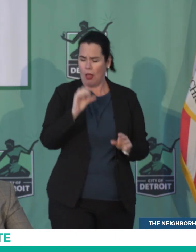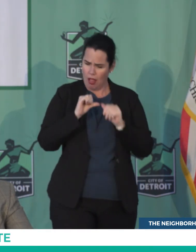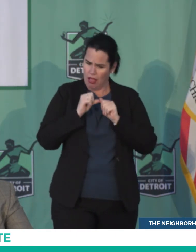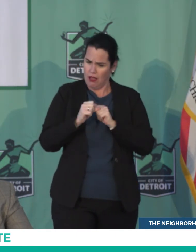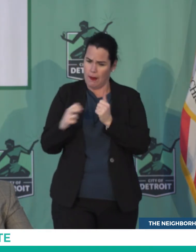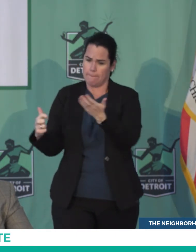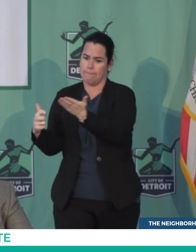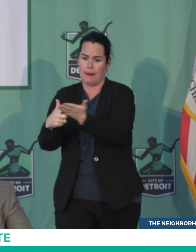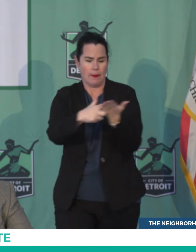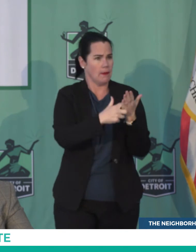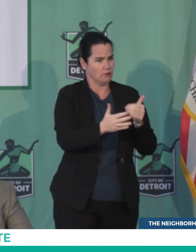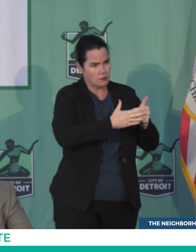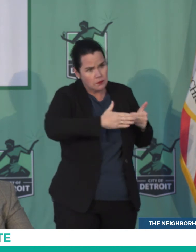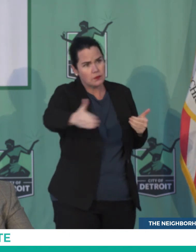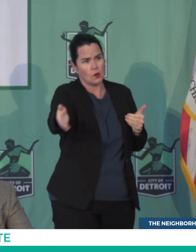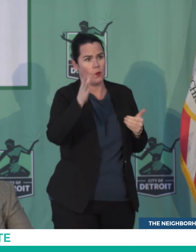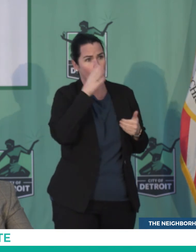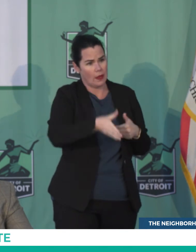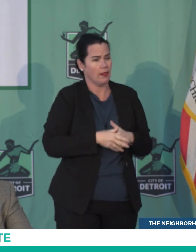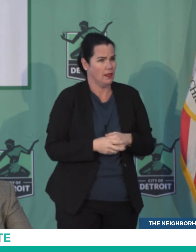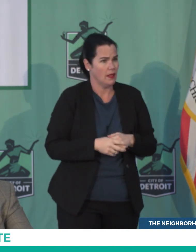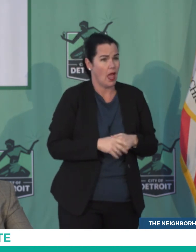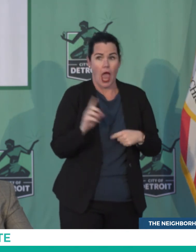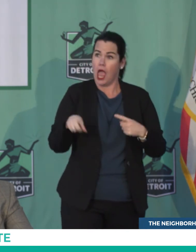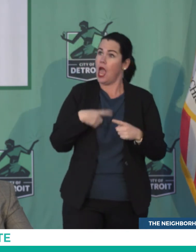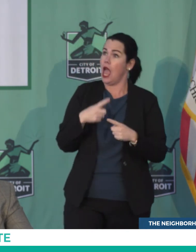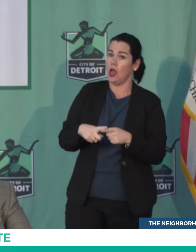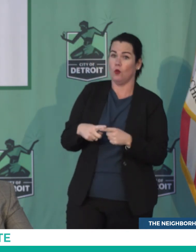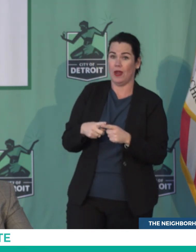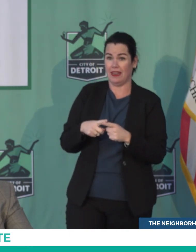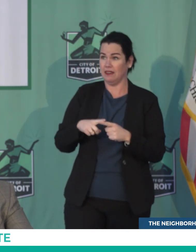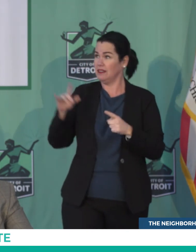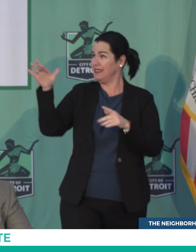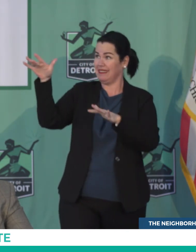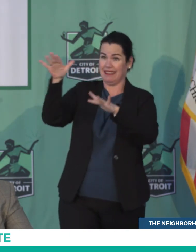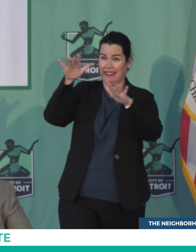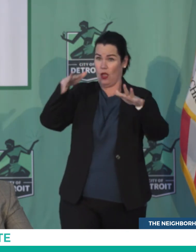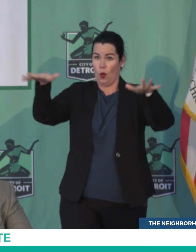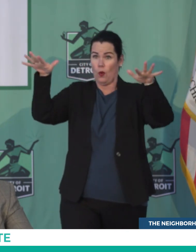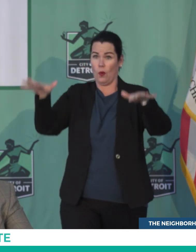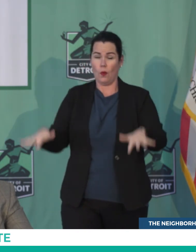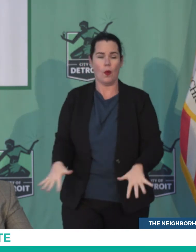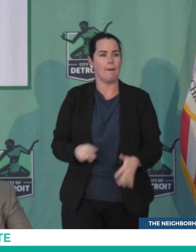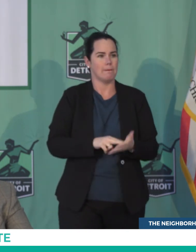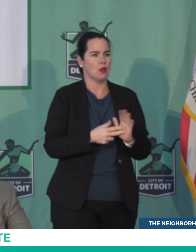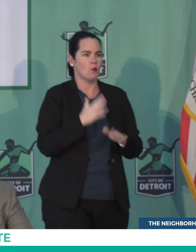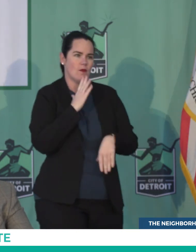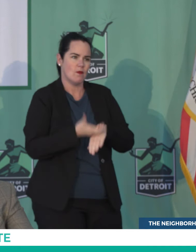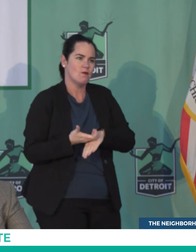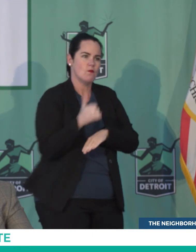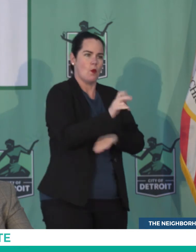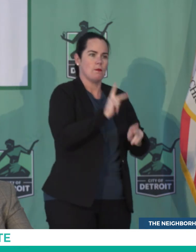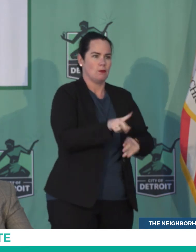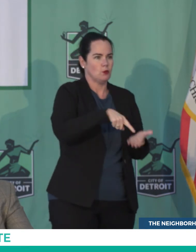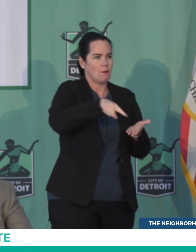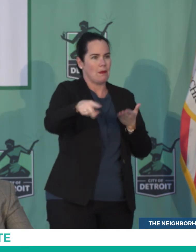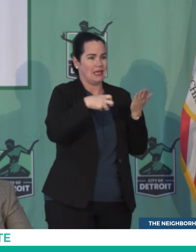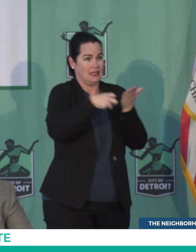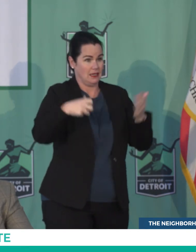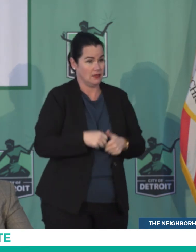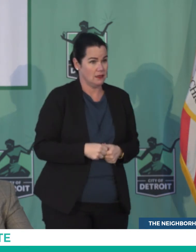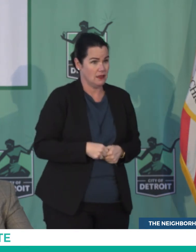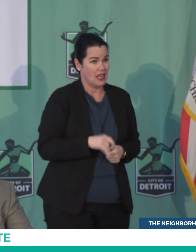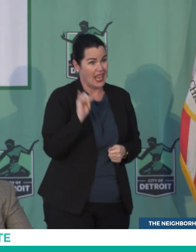tickets going forward, and when this is over, we will enforce those tickets. If we have to close parks,